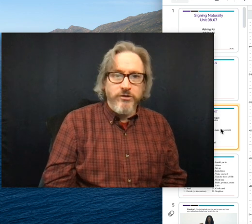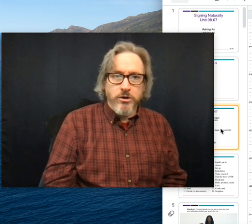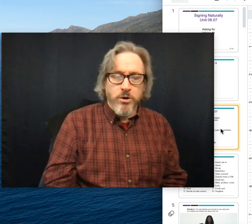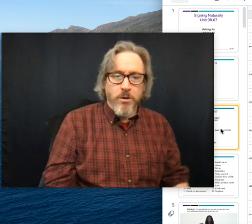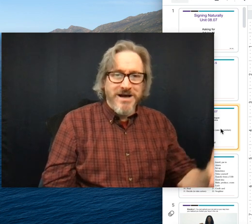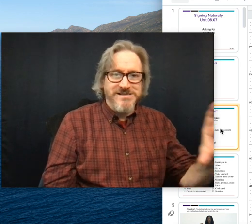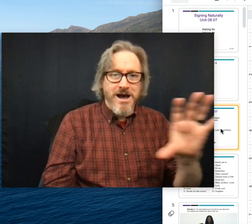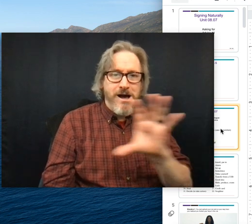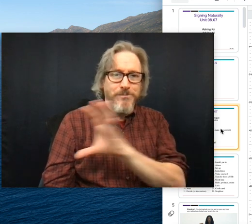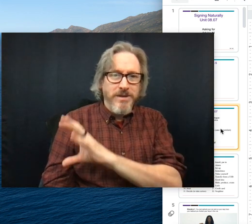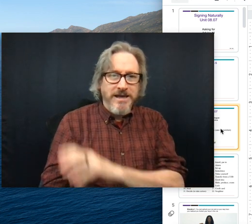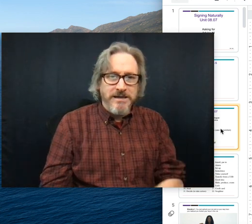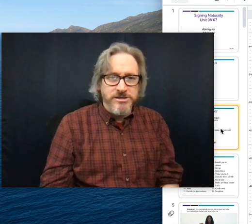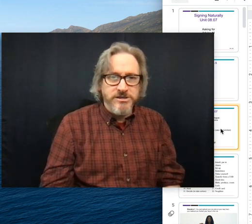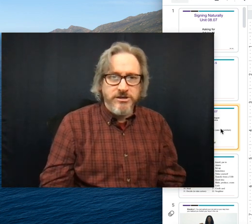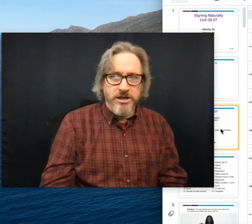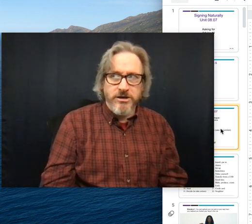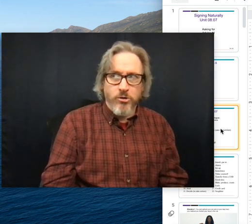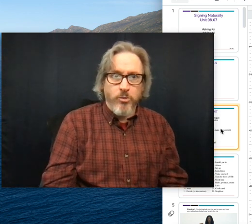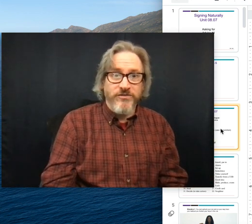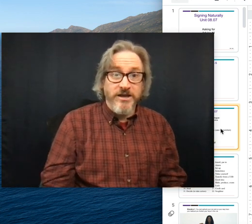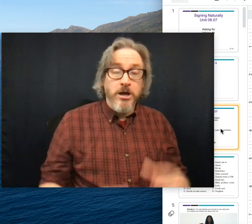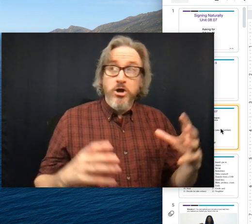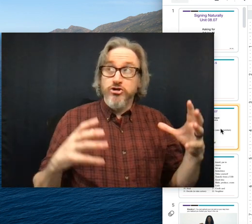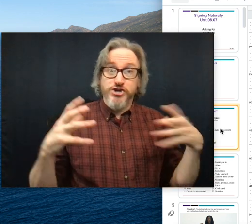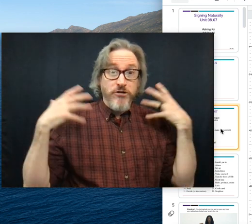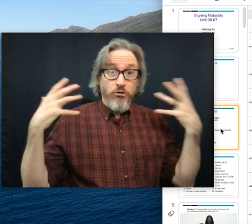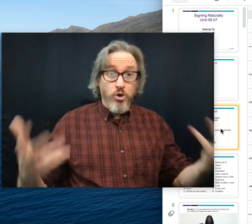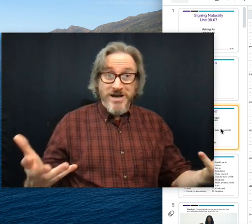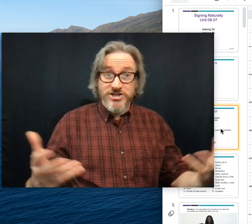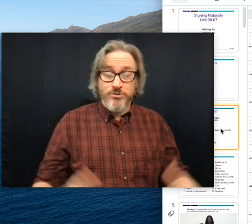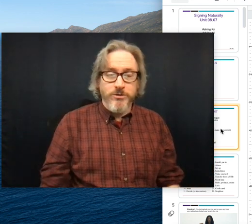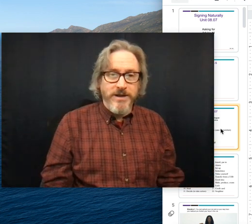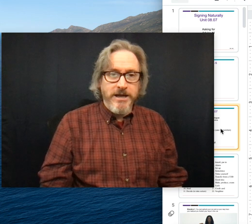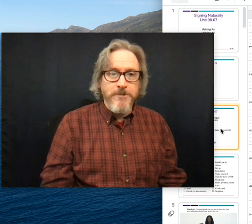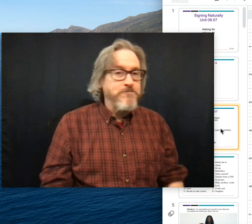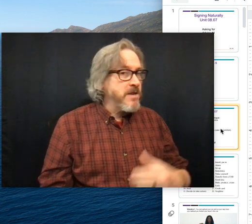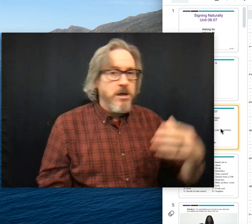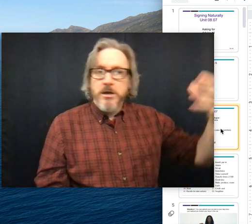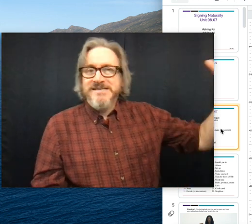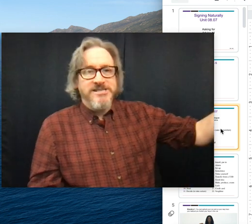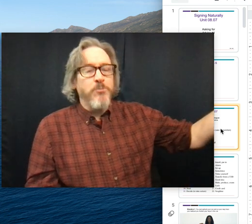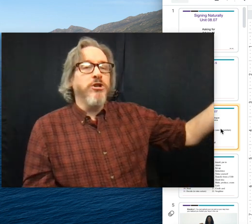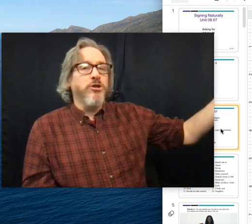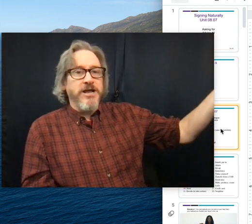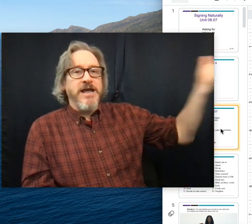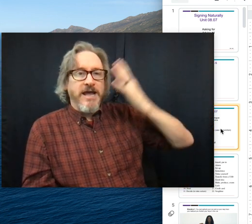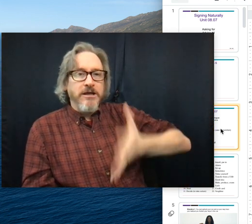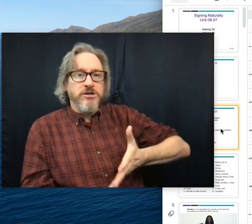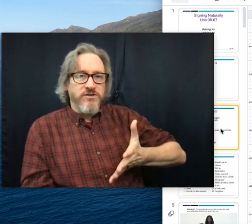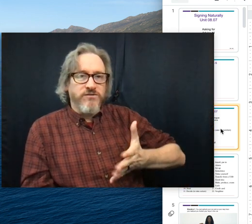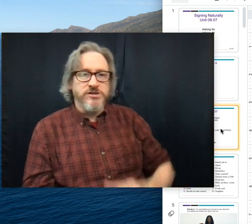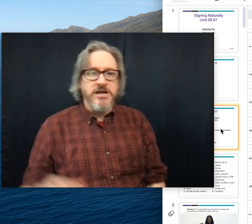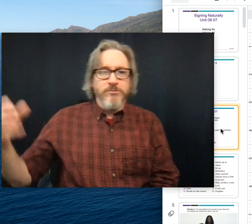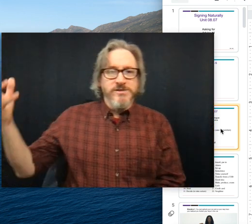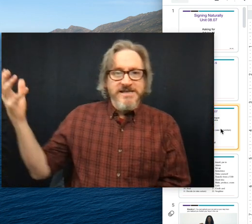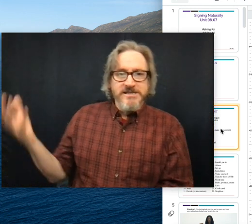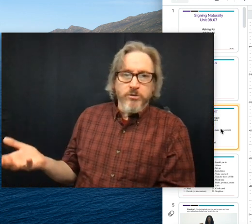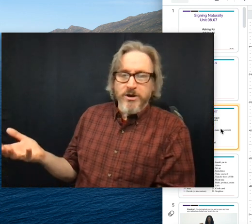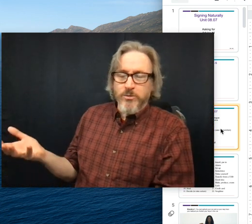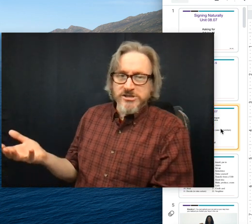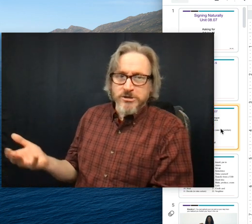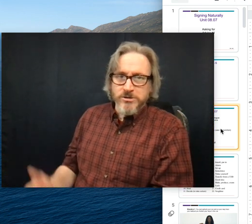Where if you don't know what what's up means, then, or what the general question would be, someone learning English for the first time